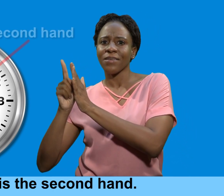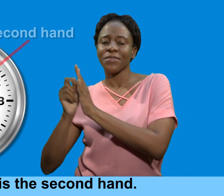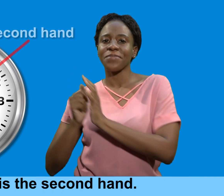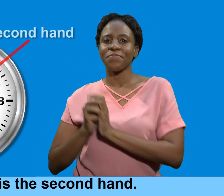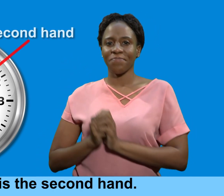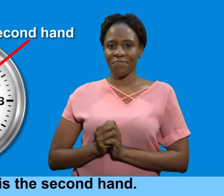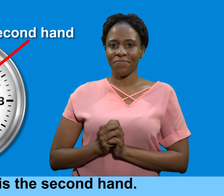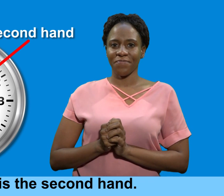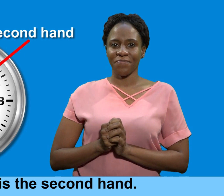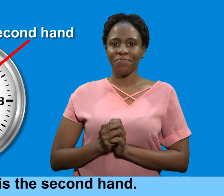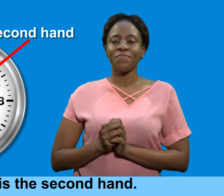hand.